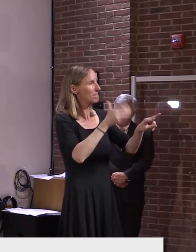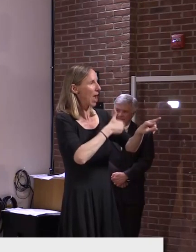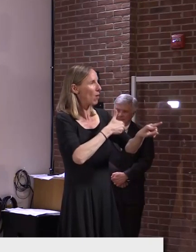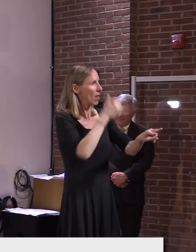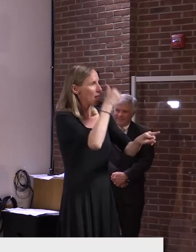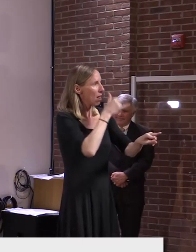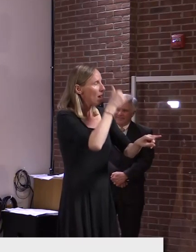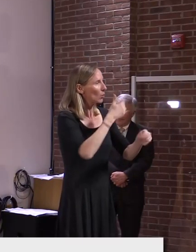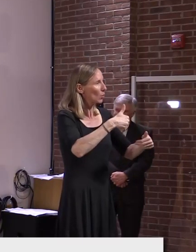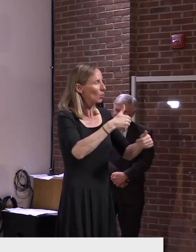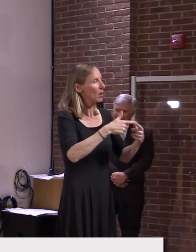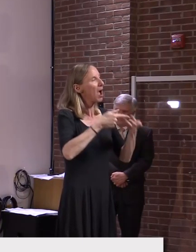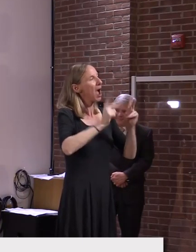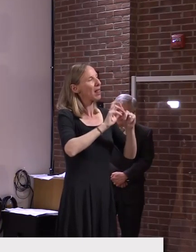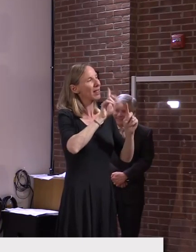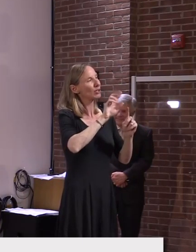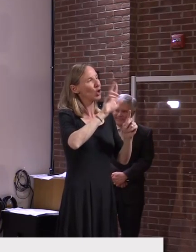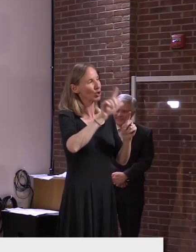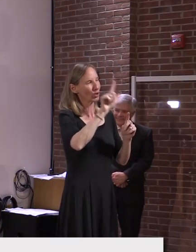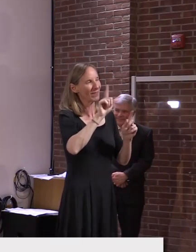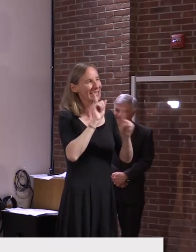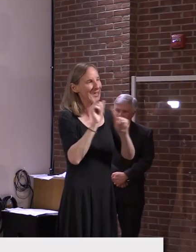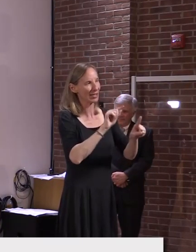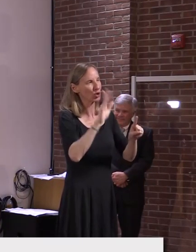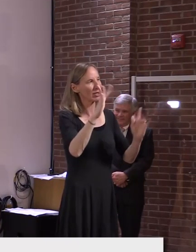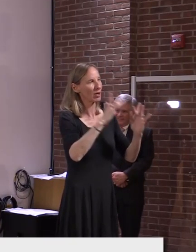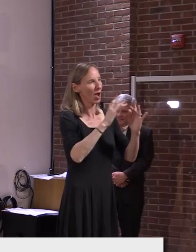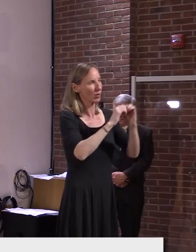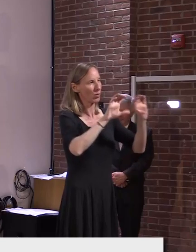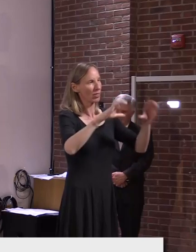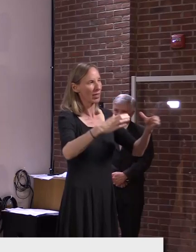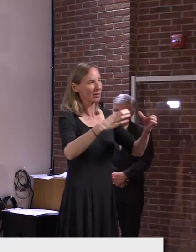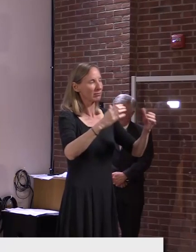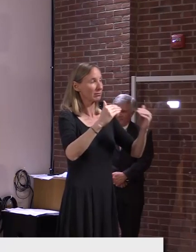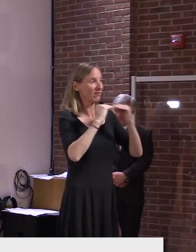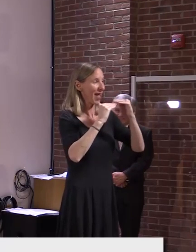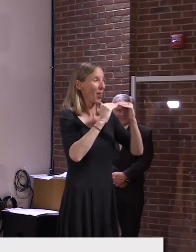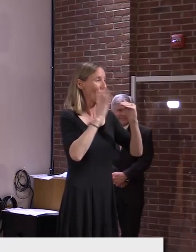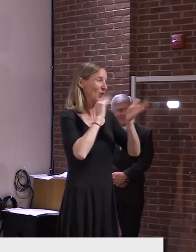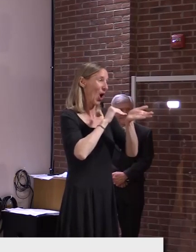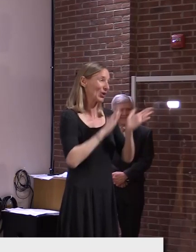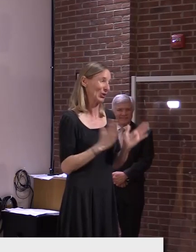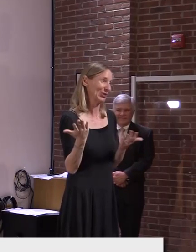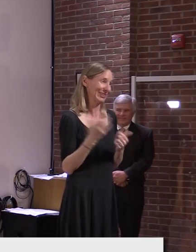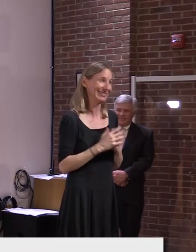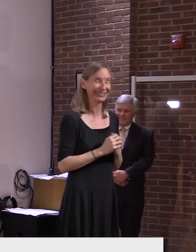Dr. Levine answer this because he's in contact with his fellow physicians.